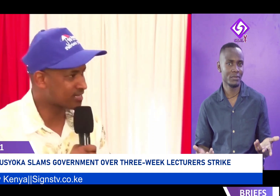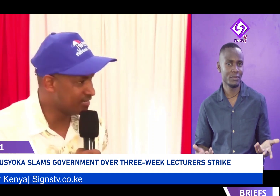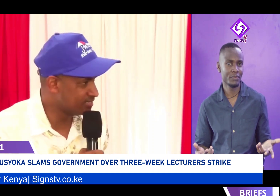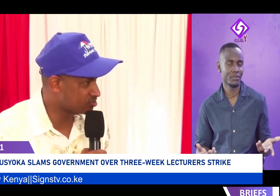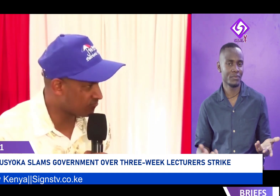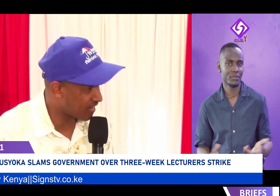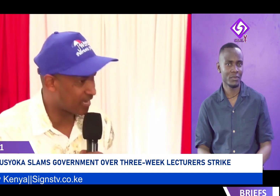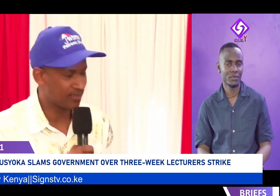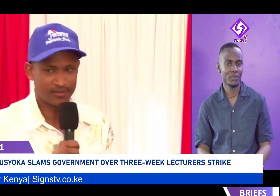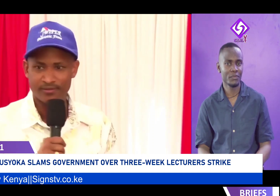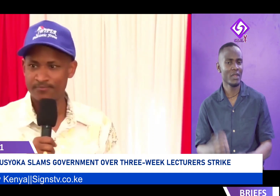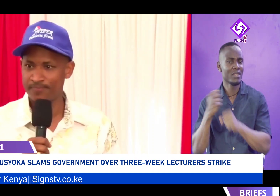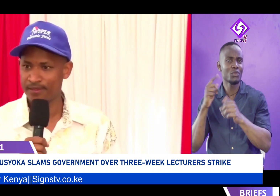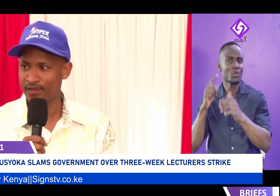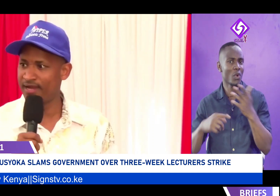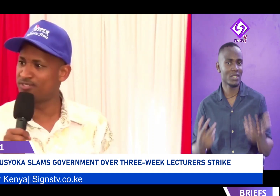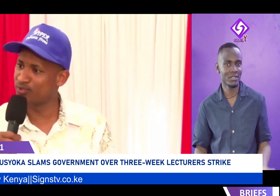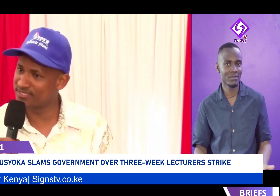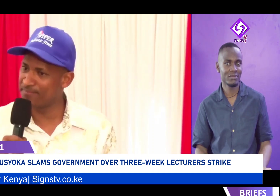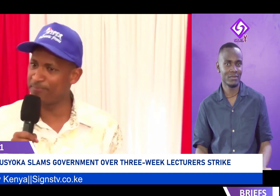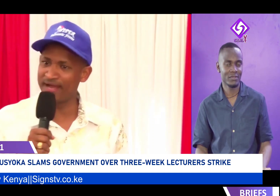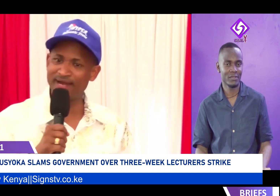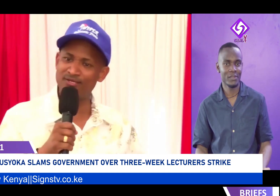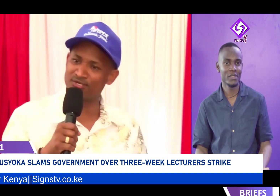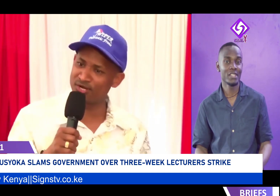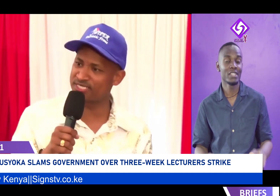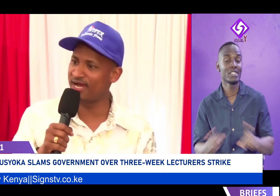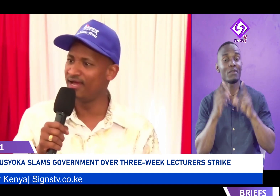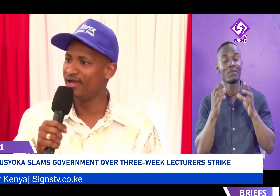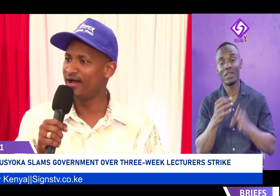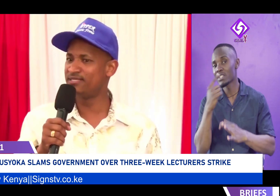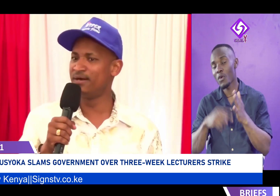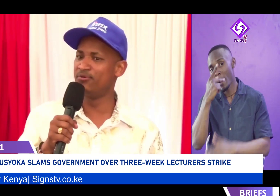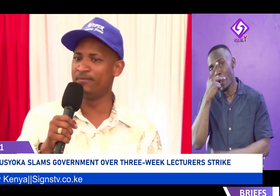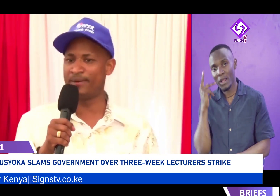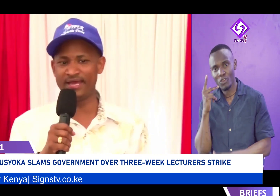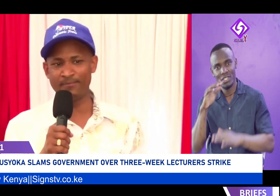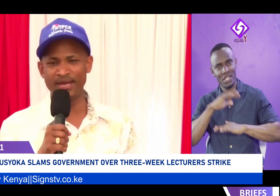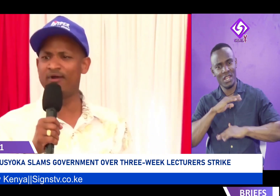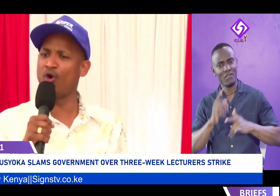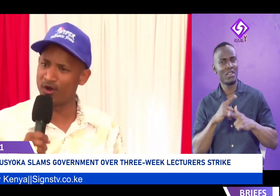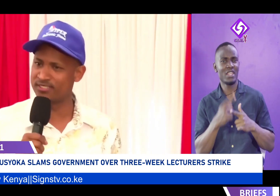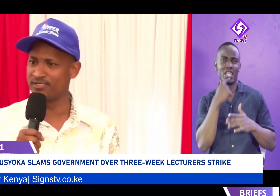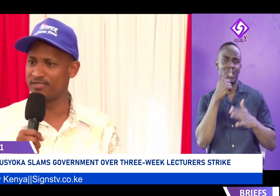Amekosa nini so far? Ati tukisema pia Kalonzo tosha, ati babu ni mbaya. Mbaya what?